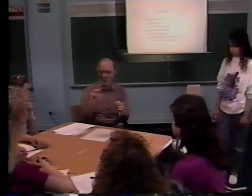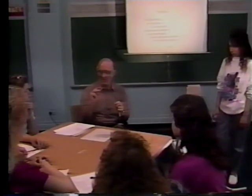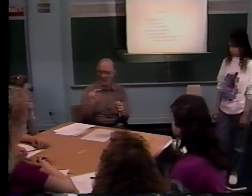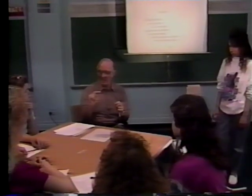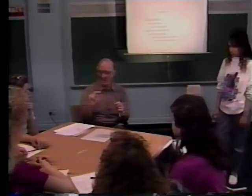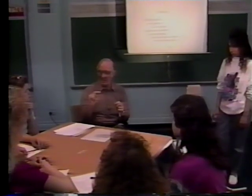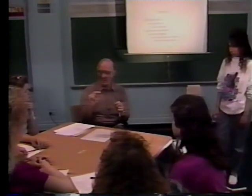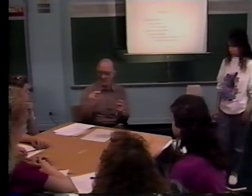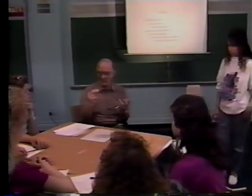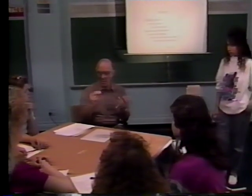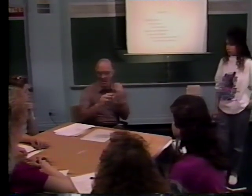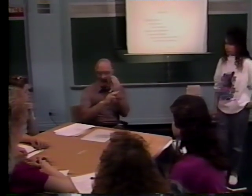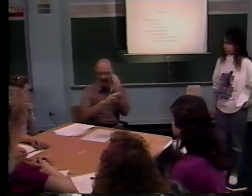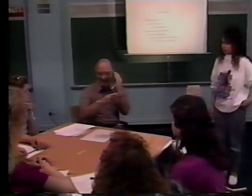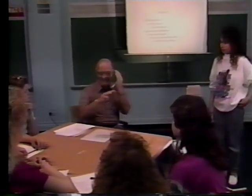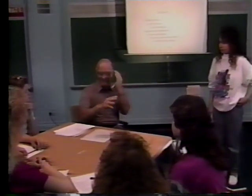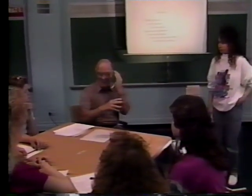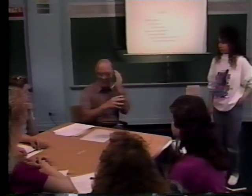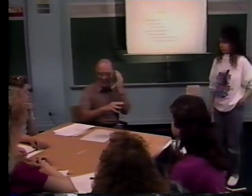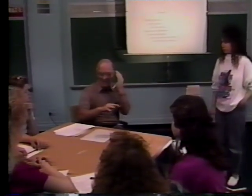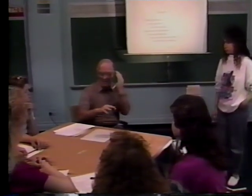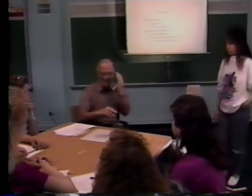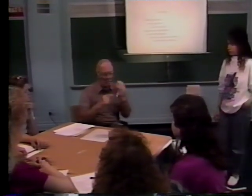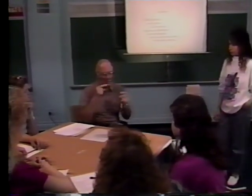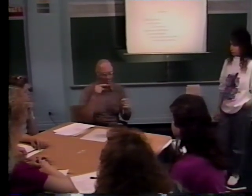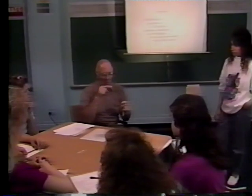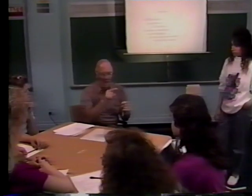autumn, when leaves fall or rust.